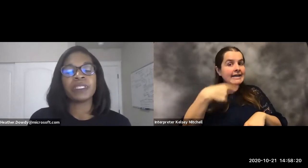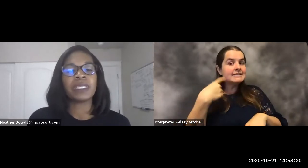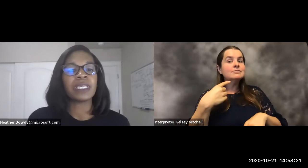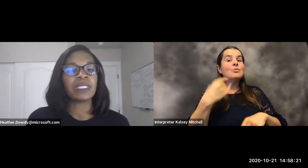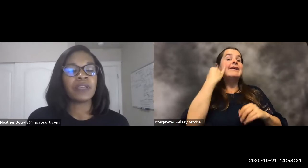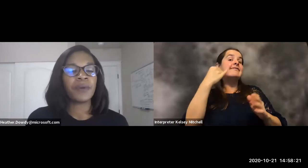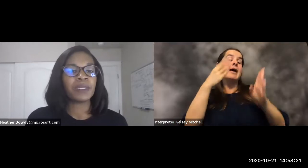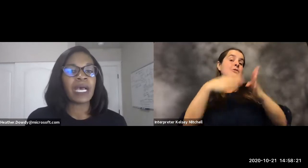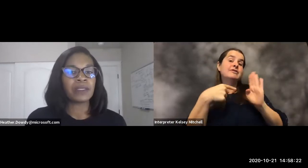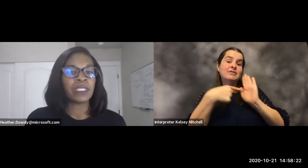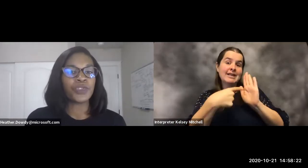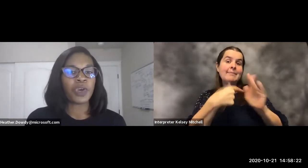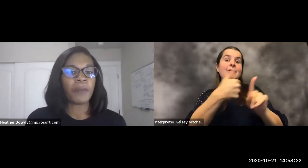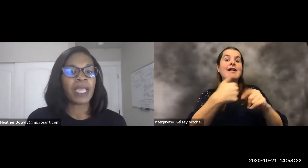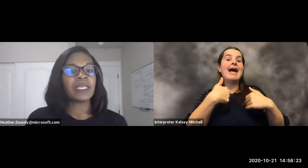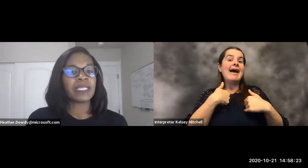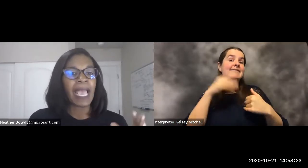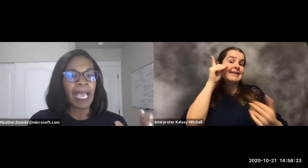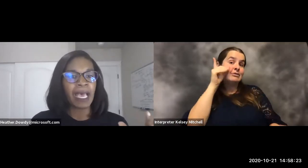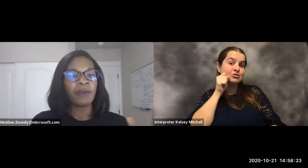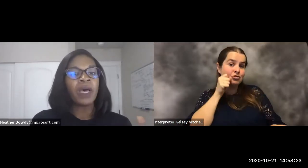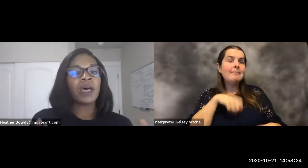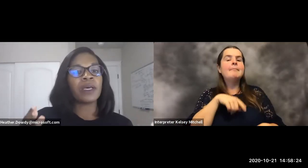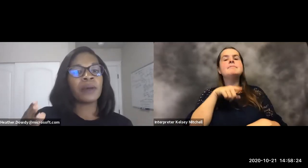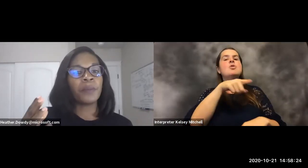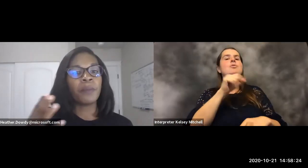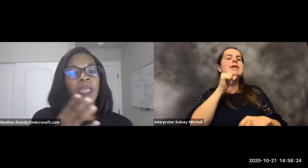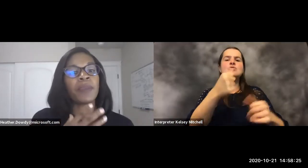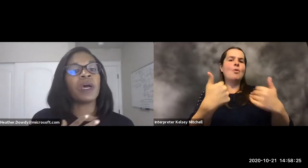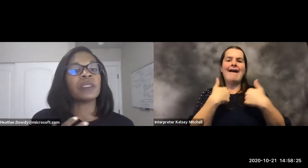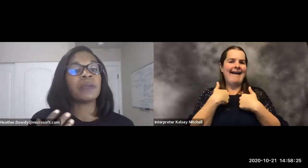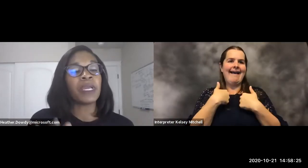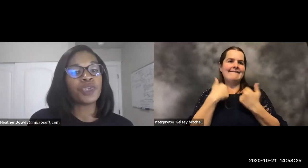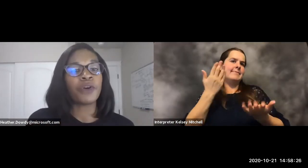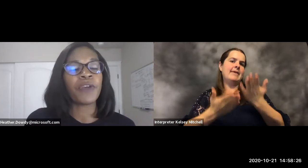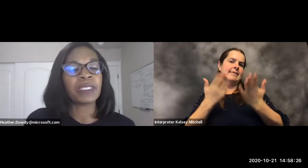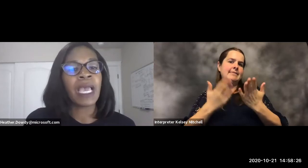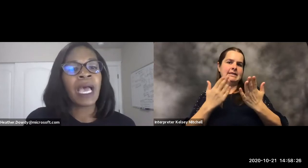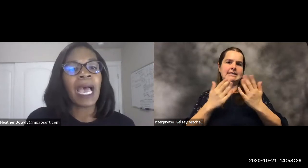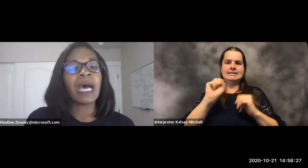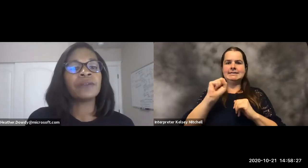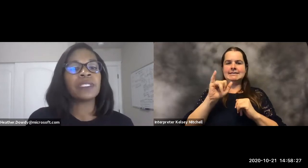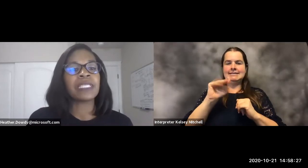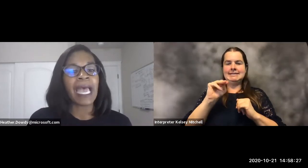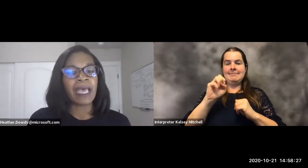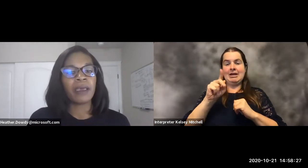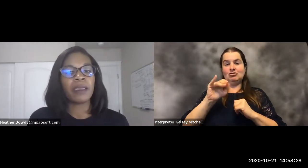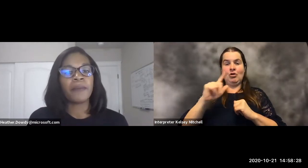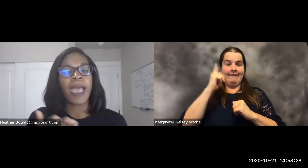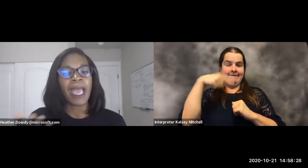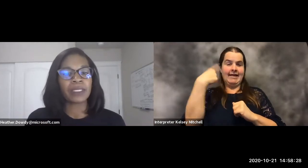person, for instance, is living with Down syndrome and doesn't have maybe a symmetrical face? How does